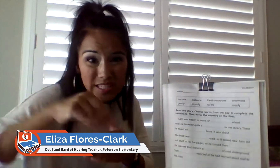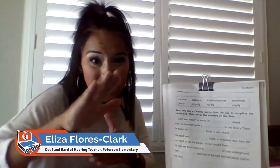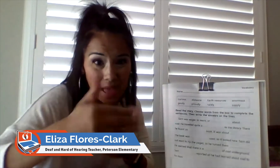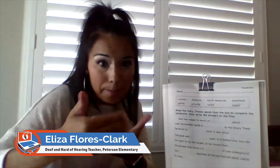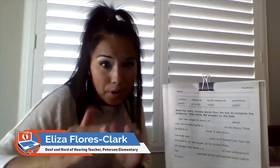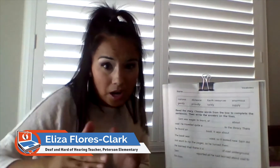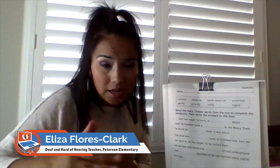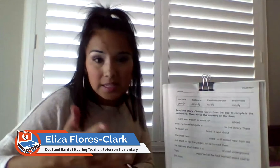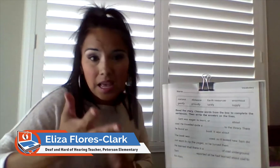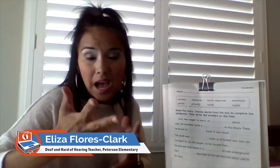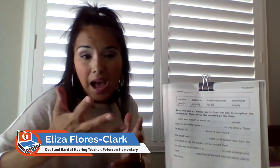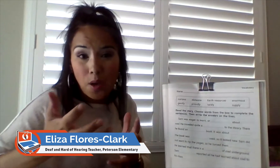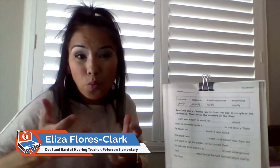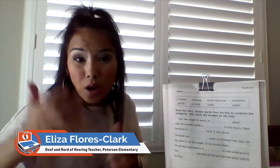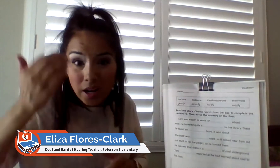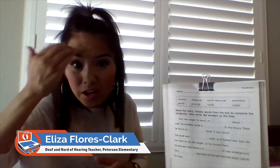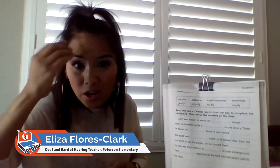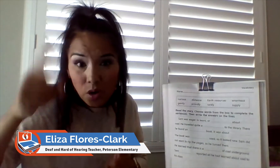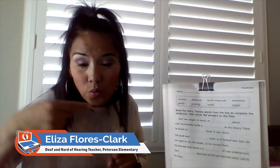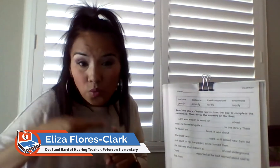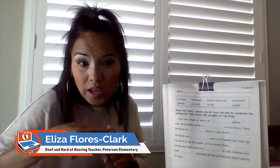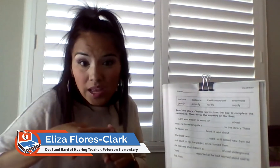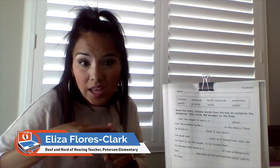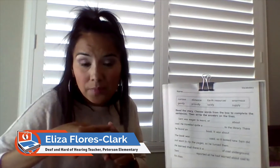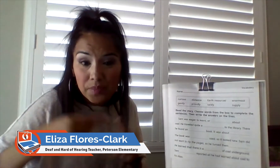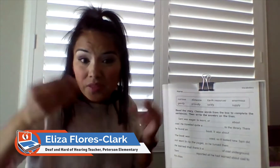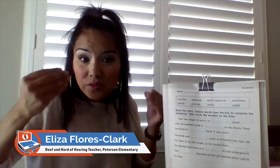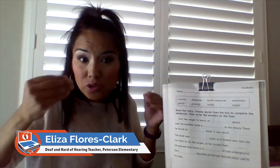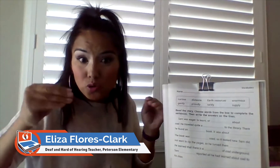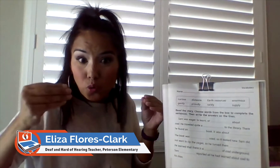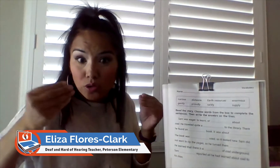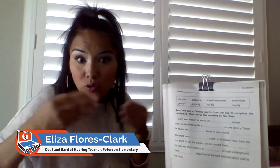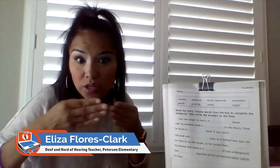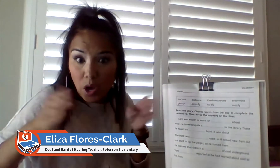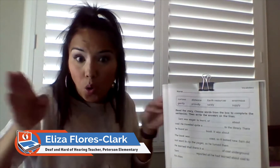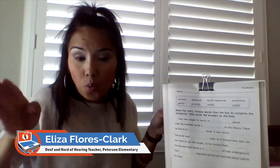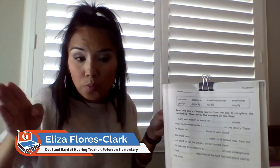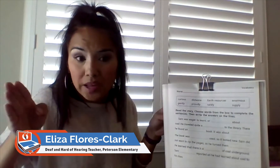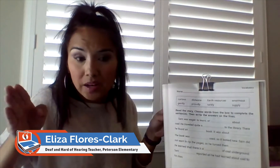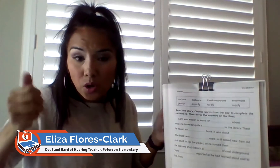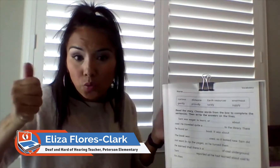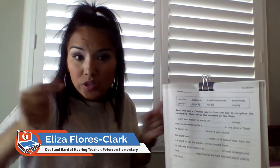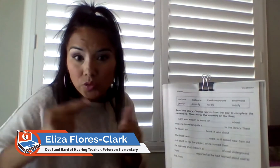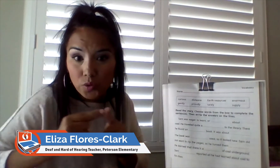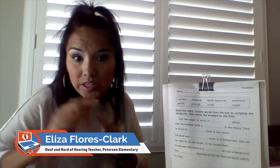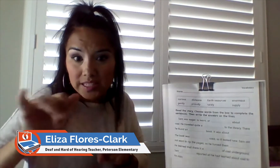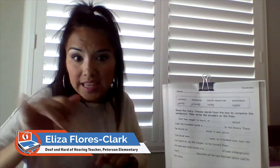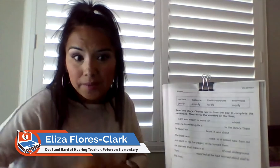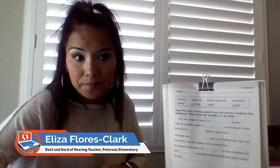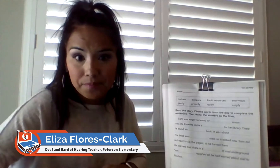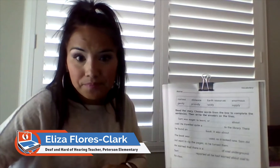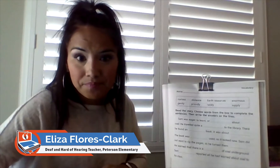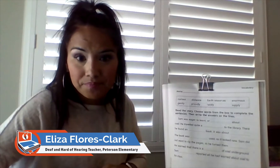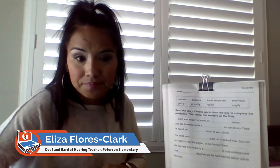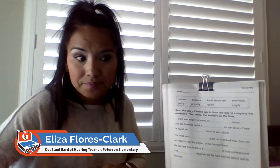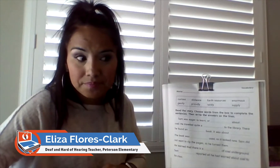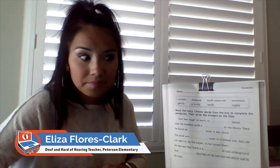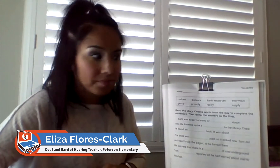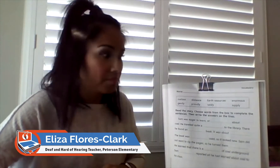that box. I wanna know when the stores are gonna open. Which word is that?